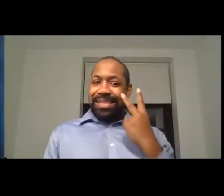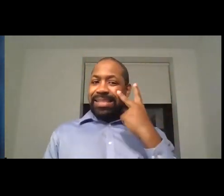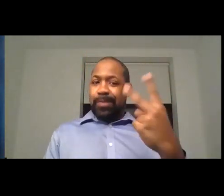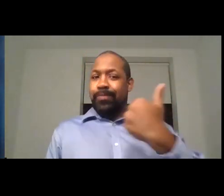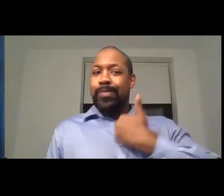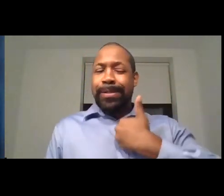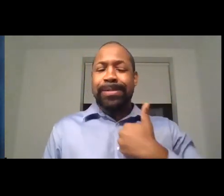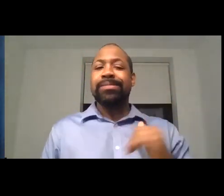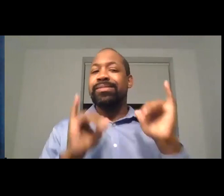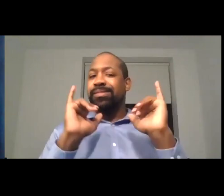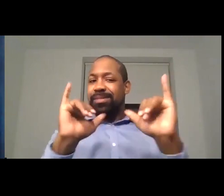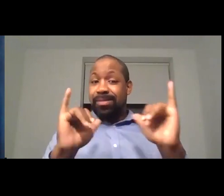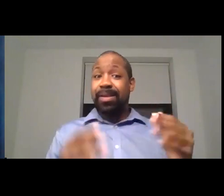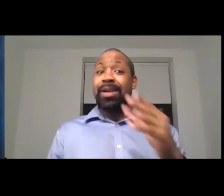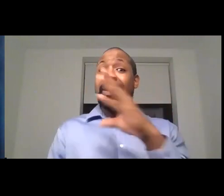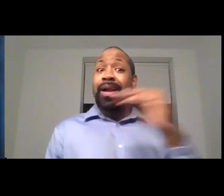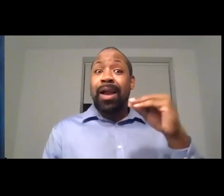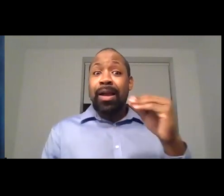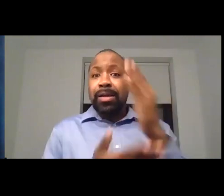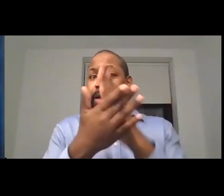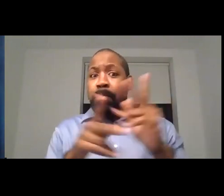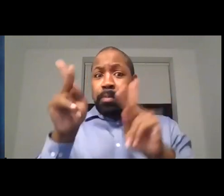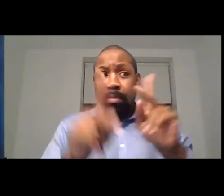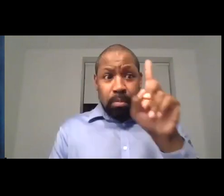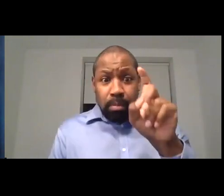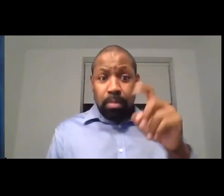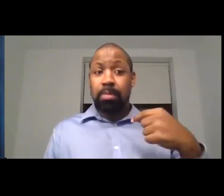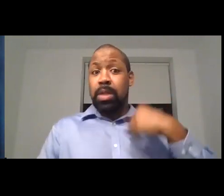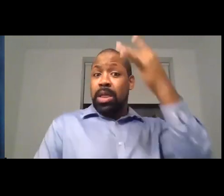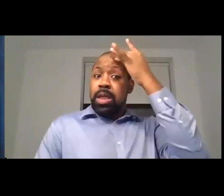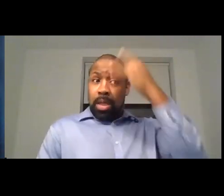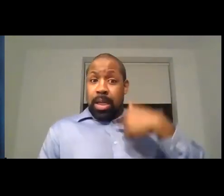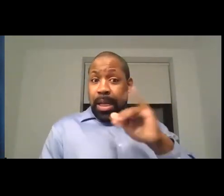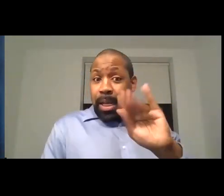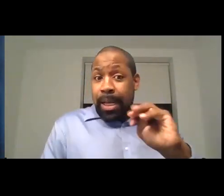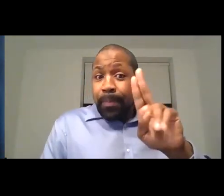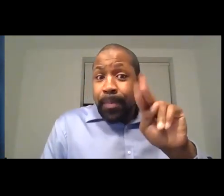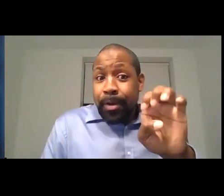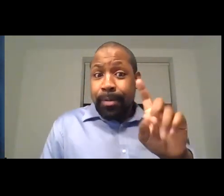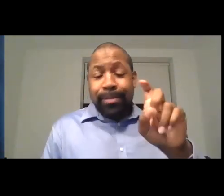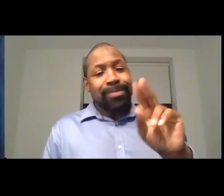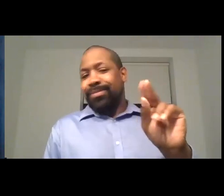to go through with some light symptoms. So I had that experience myself.